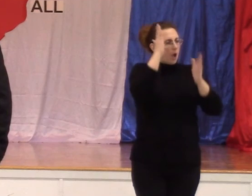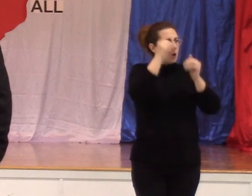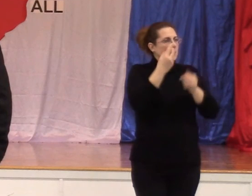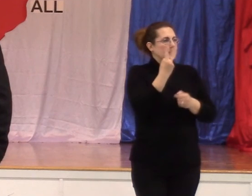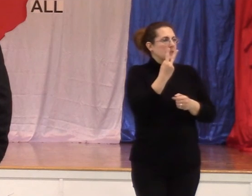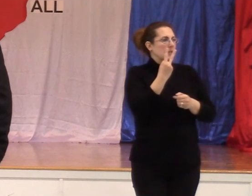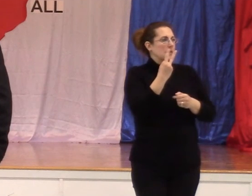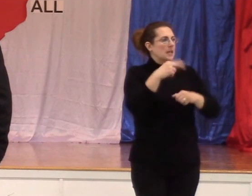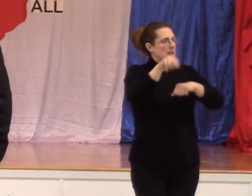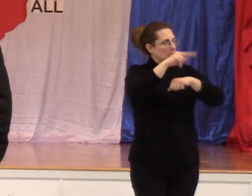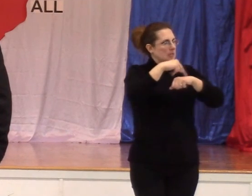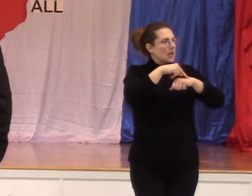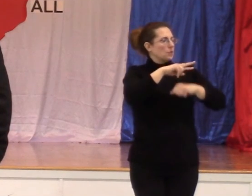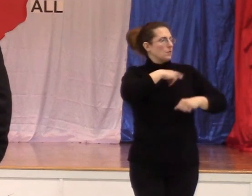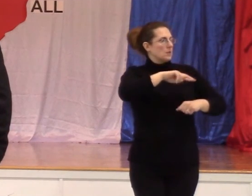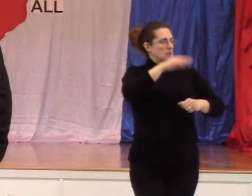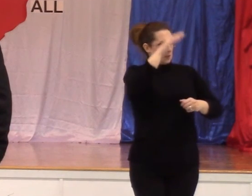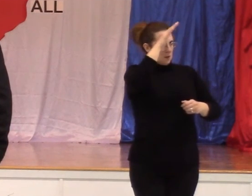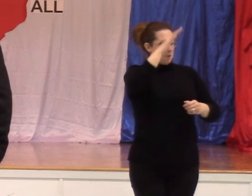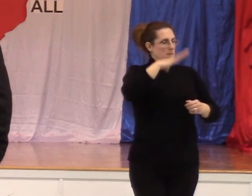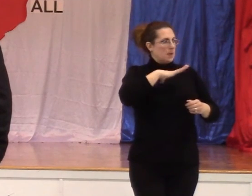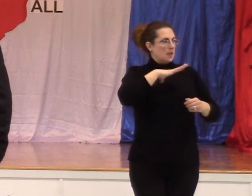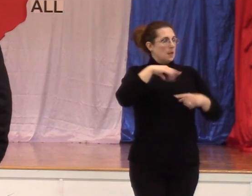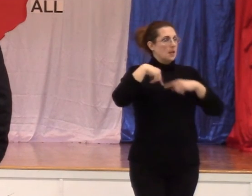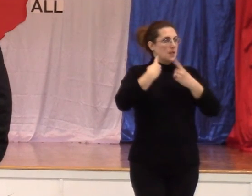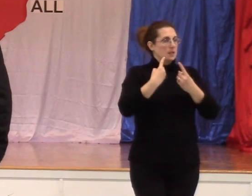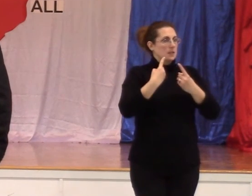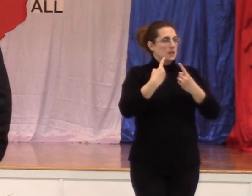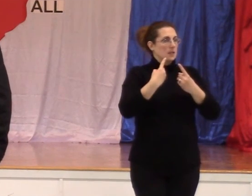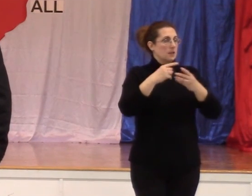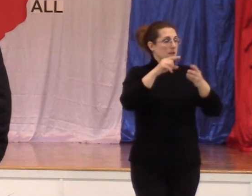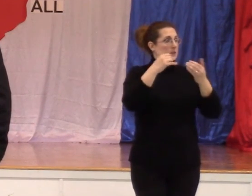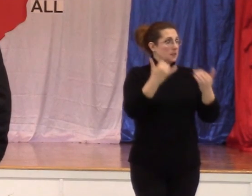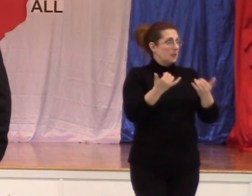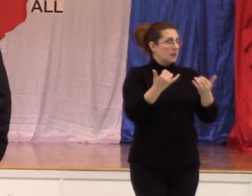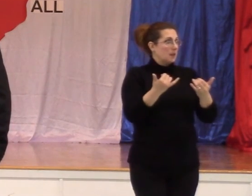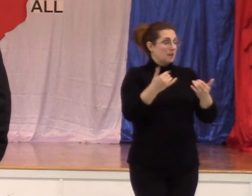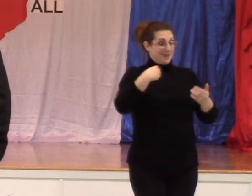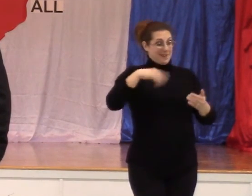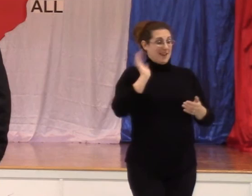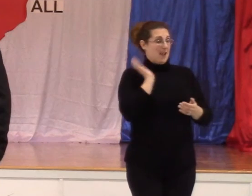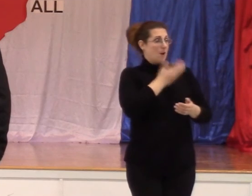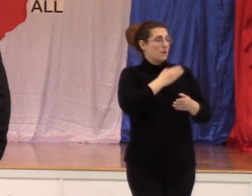natural religion of man from the start until even present day in our own church body.